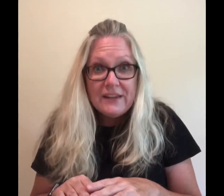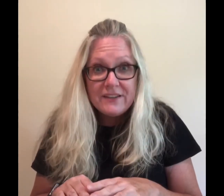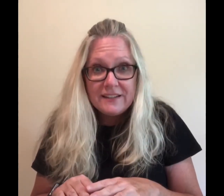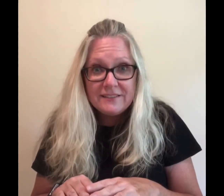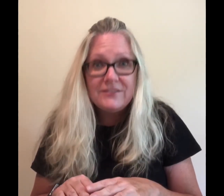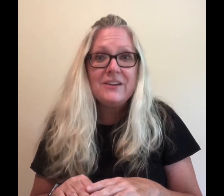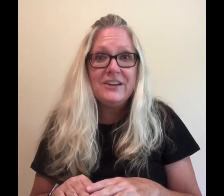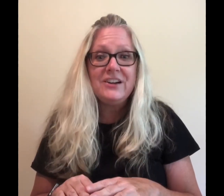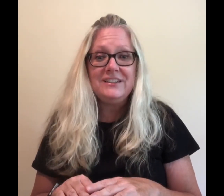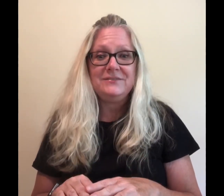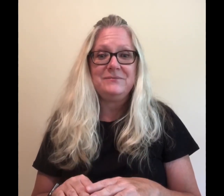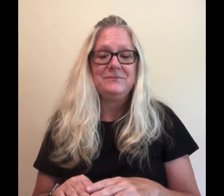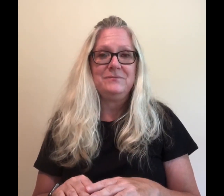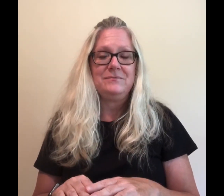Raven, very good.